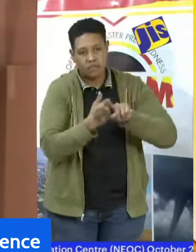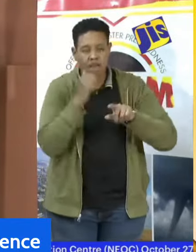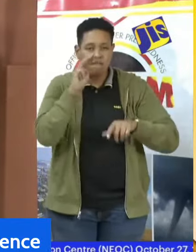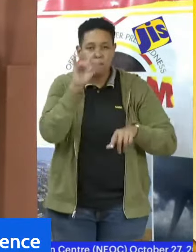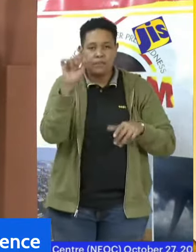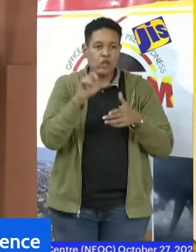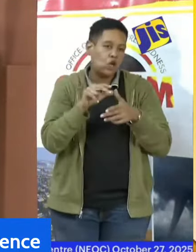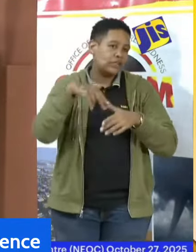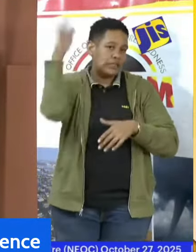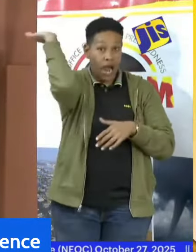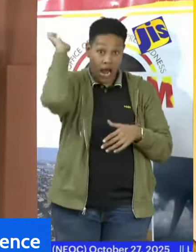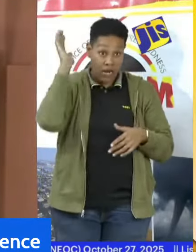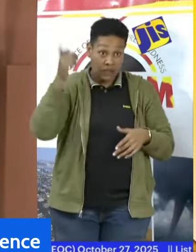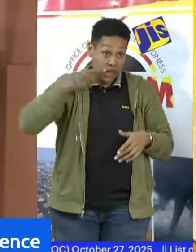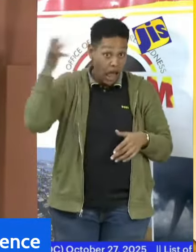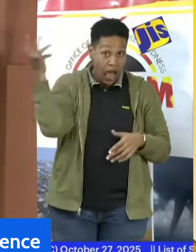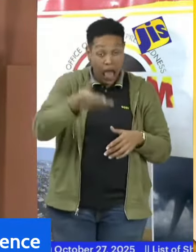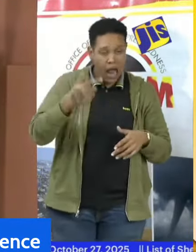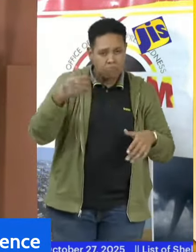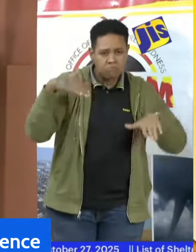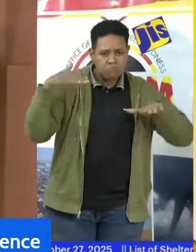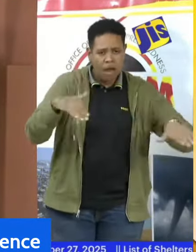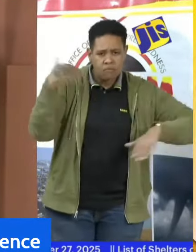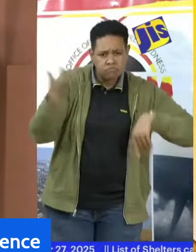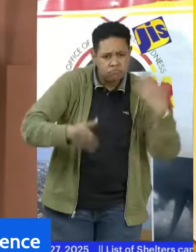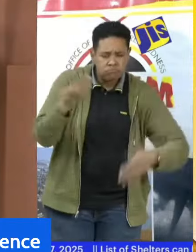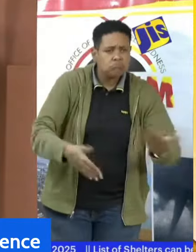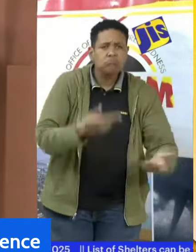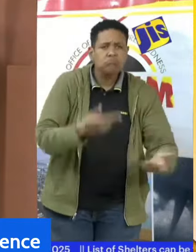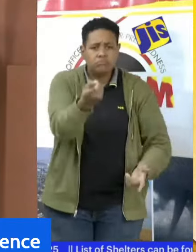Melissa to help to restore